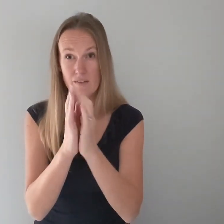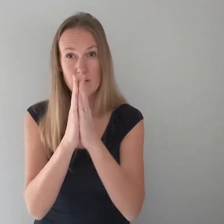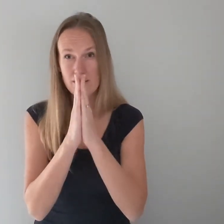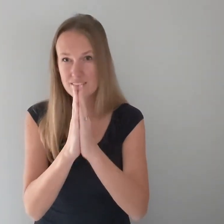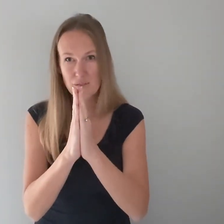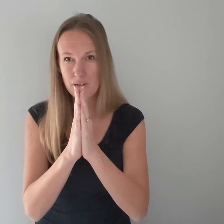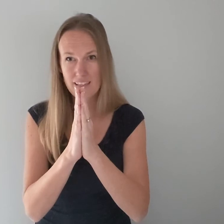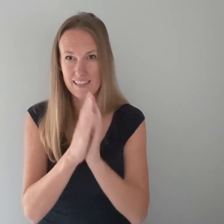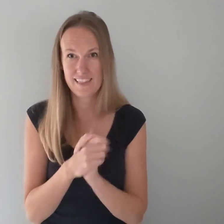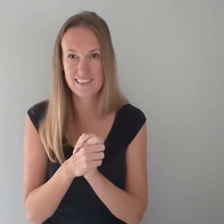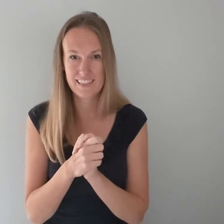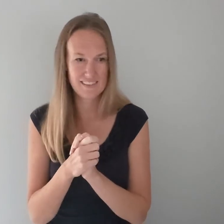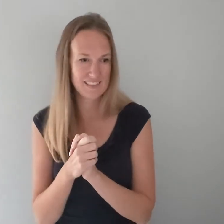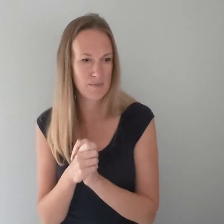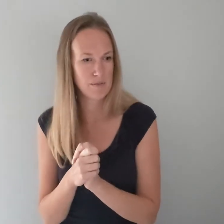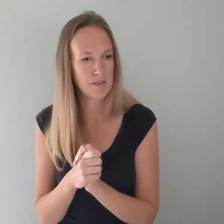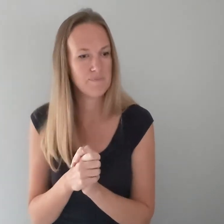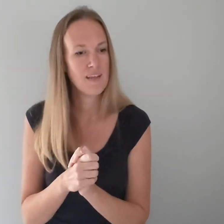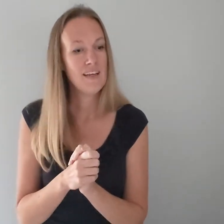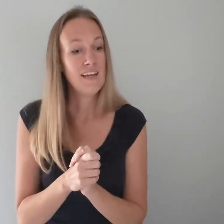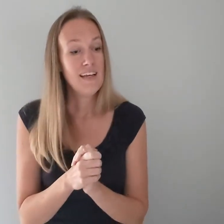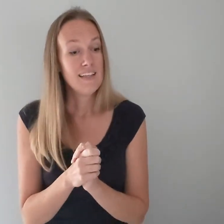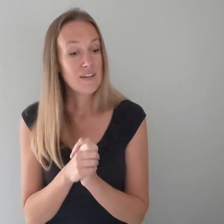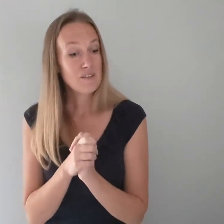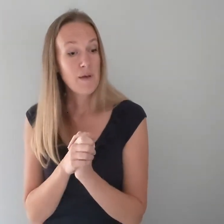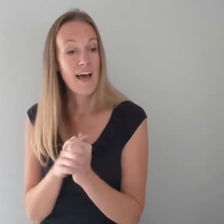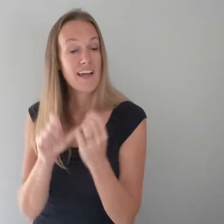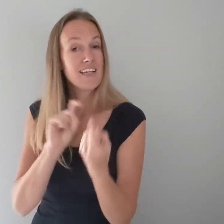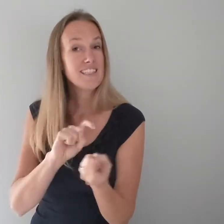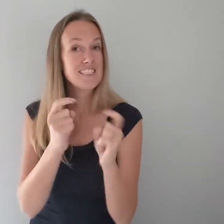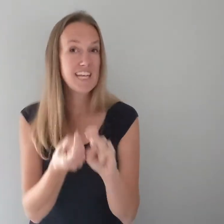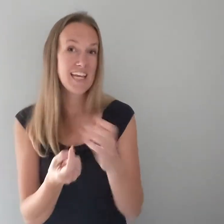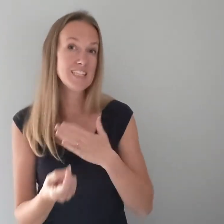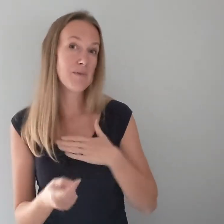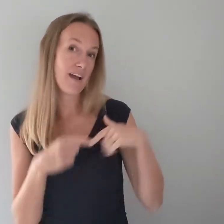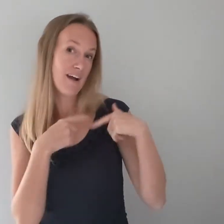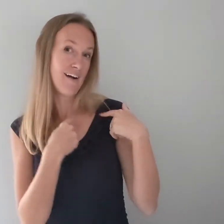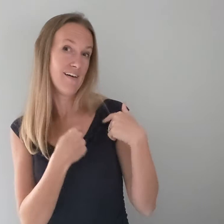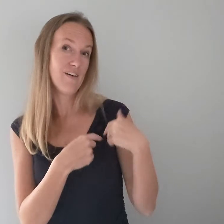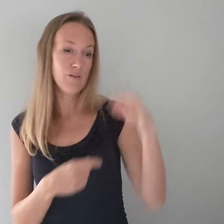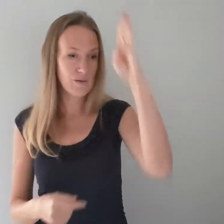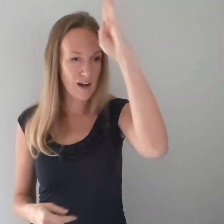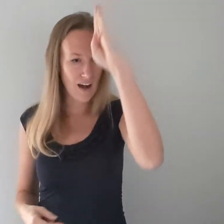can also do pray like this. Either is acceptable. And then it goes back. Change my heart, oh